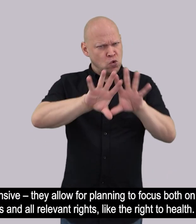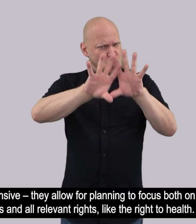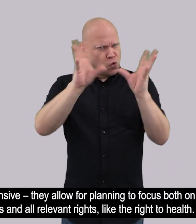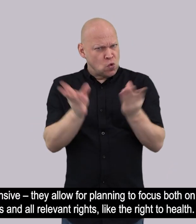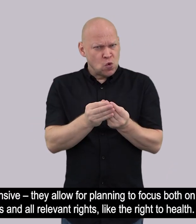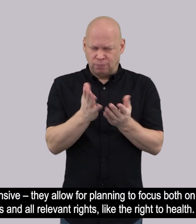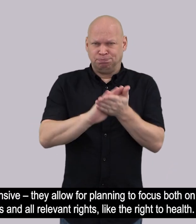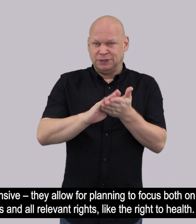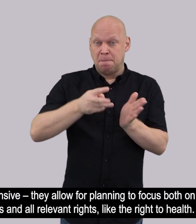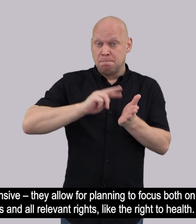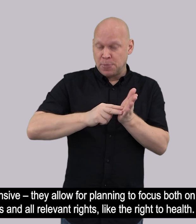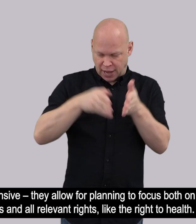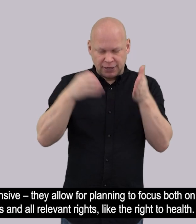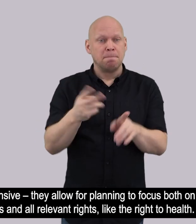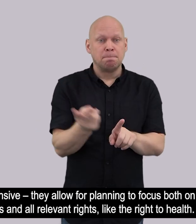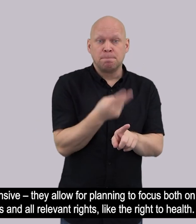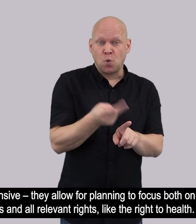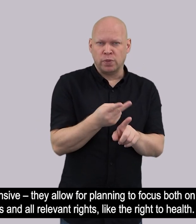EQHRIAs are comprehensive. They allow for planning